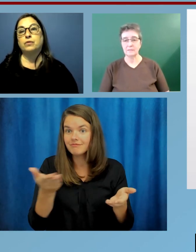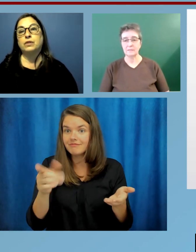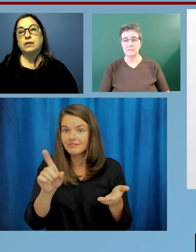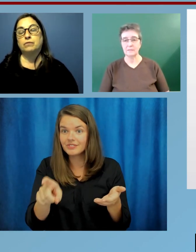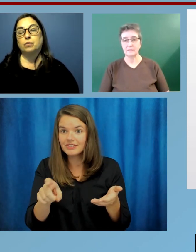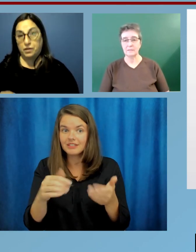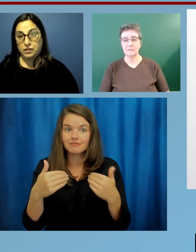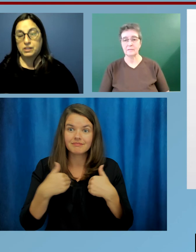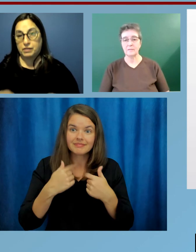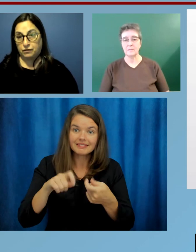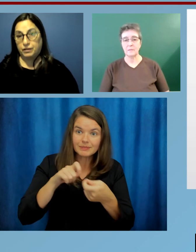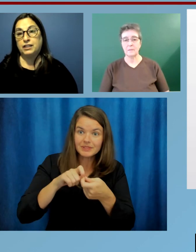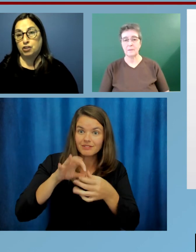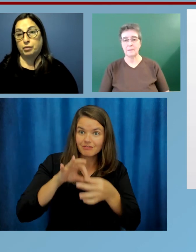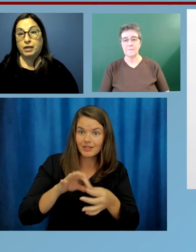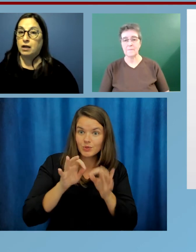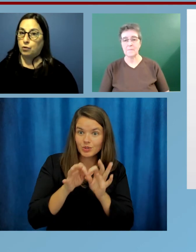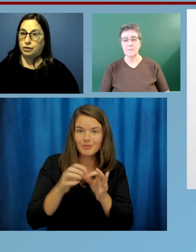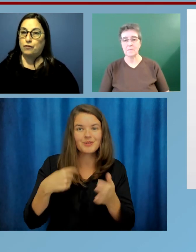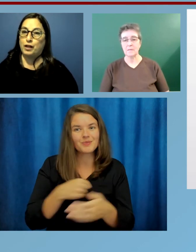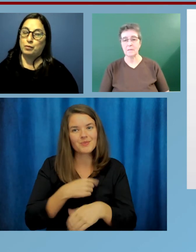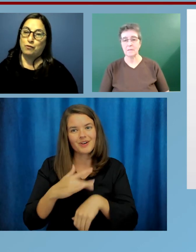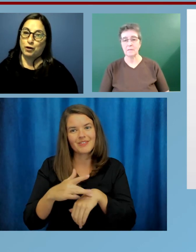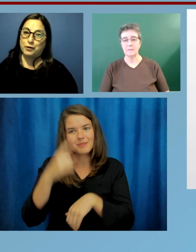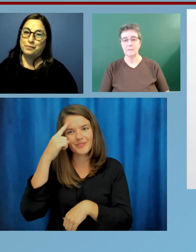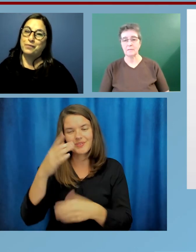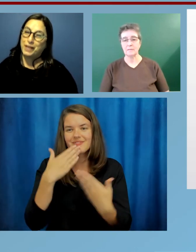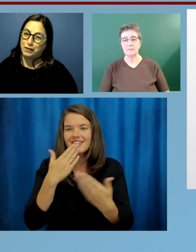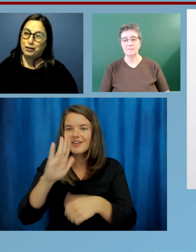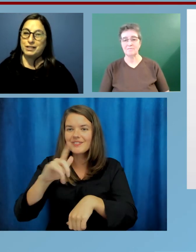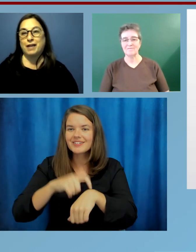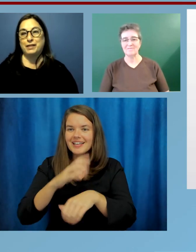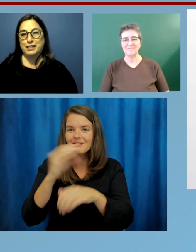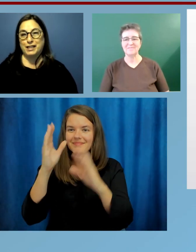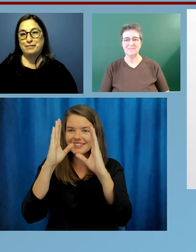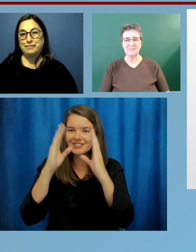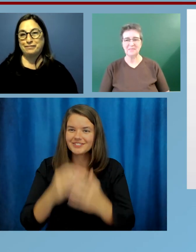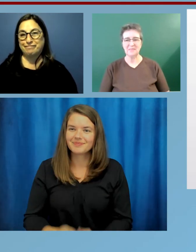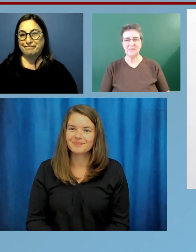need of with specifically interpreting, we're available for you. Thank you for your time and attention.